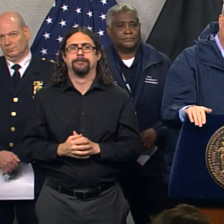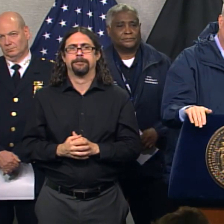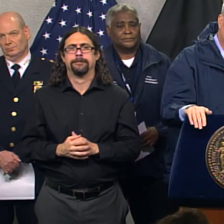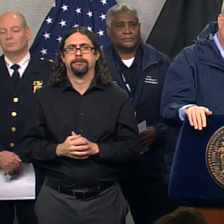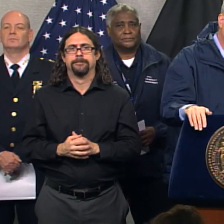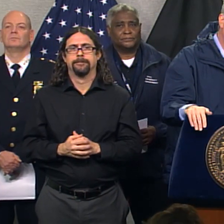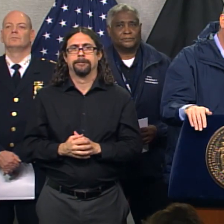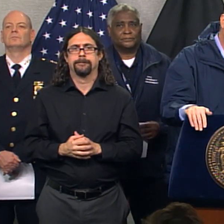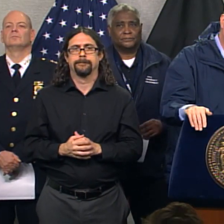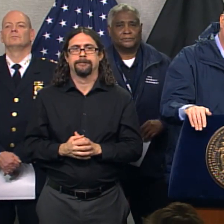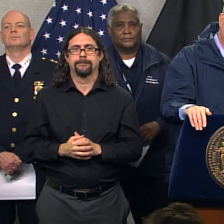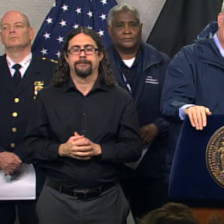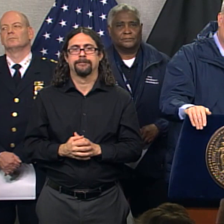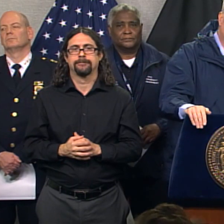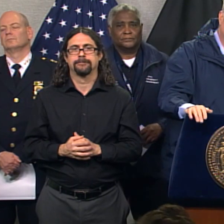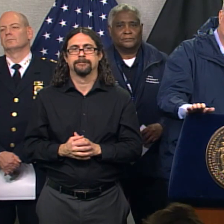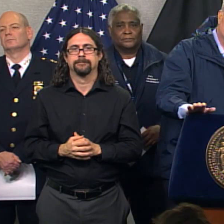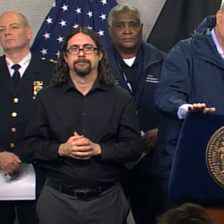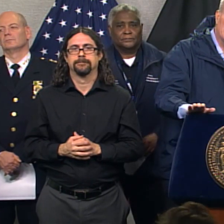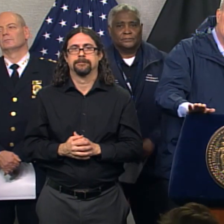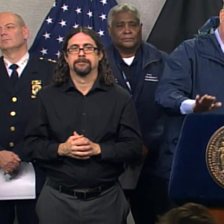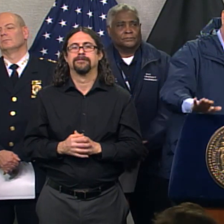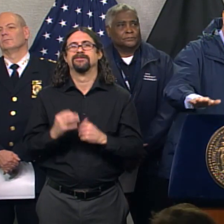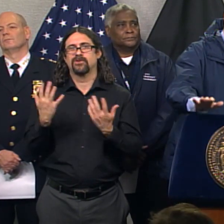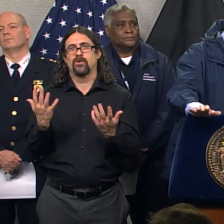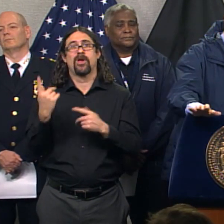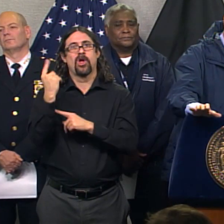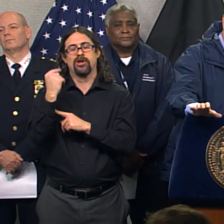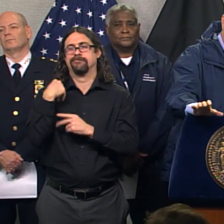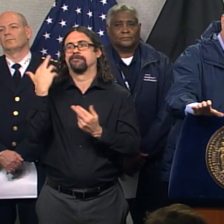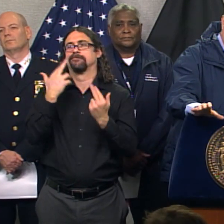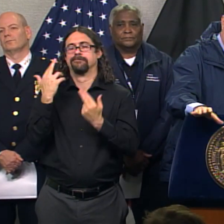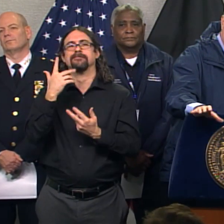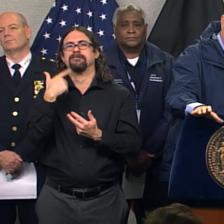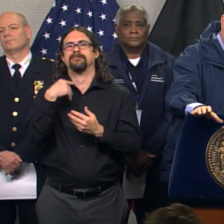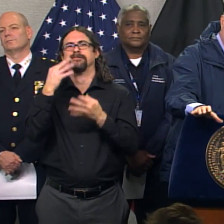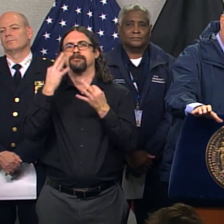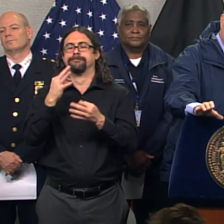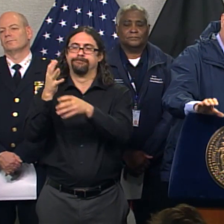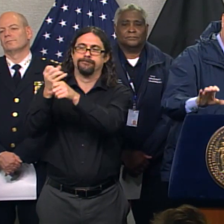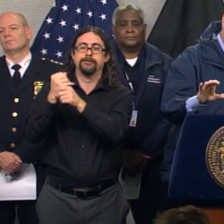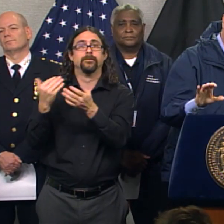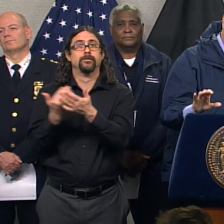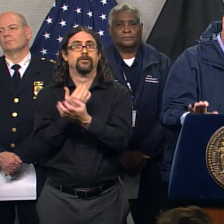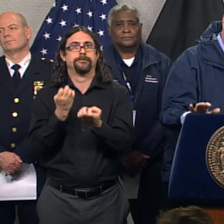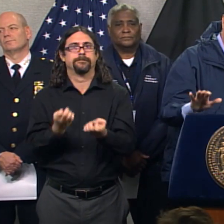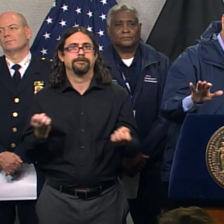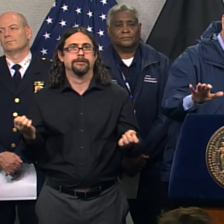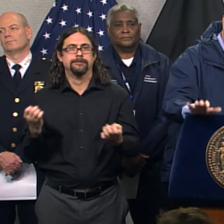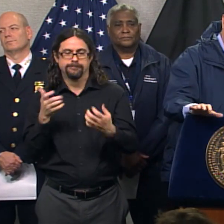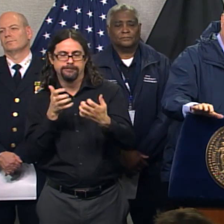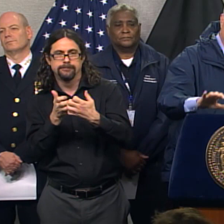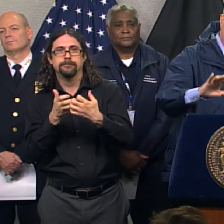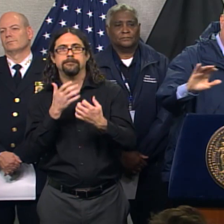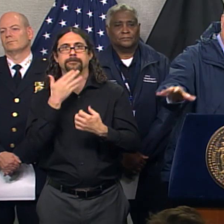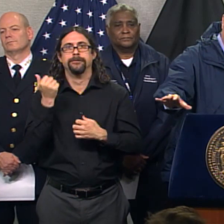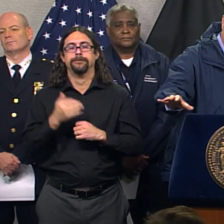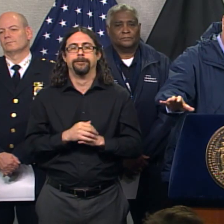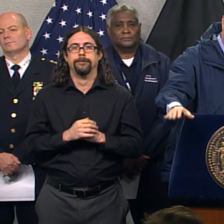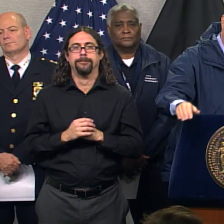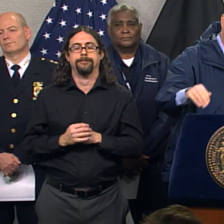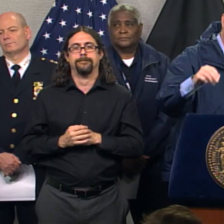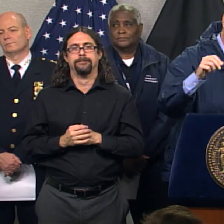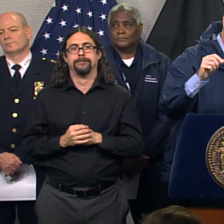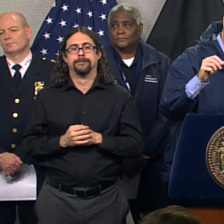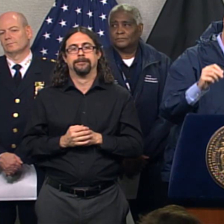types of equipment. This is going to allow those vehicles, they can get through those streets no matter what. And the bigger vehicles can focus on the